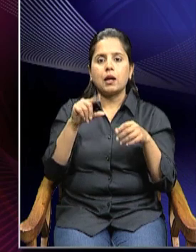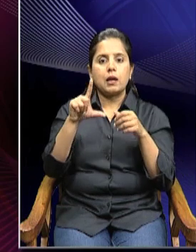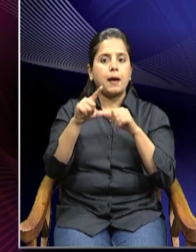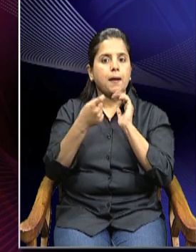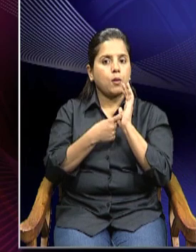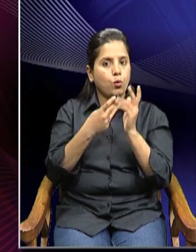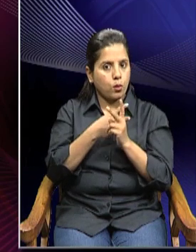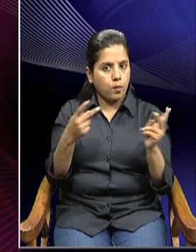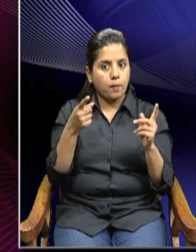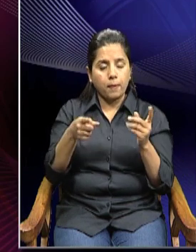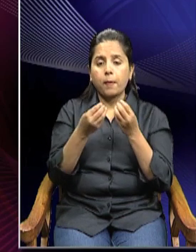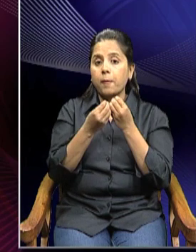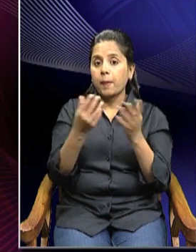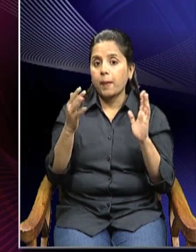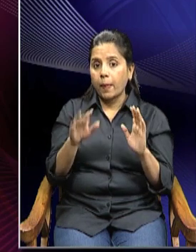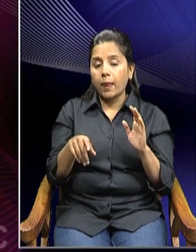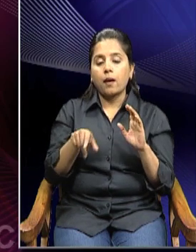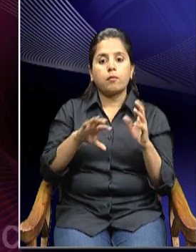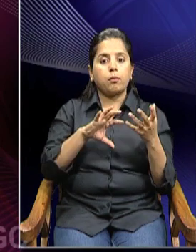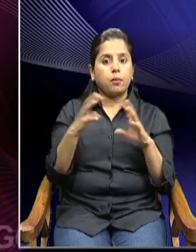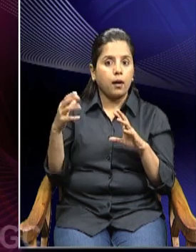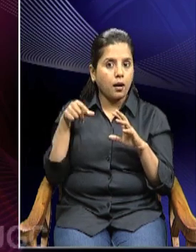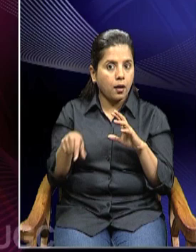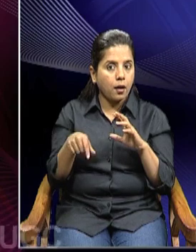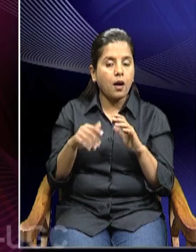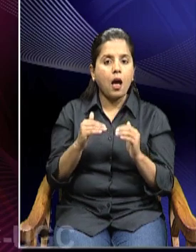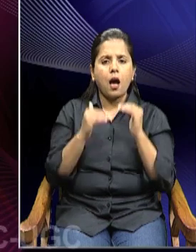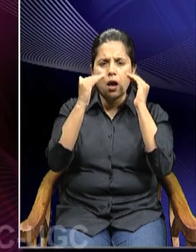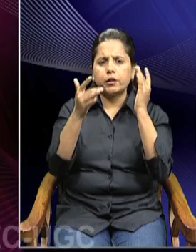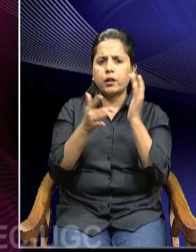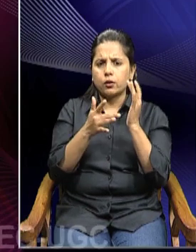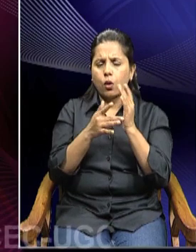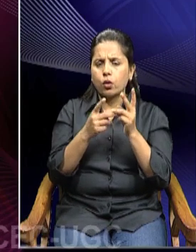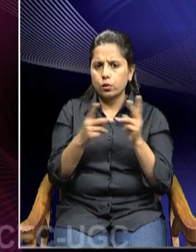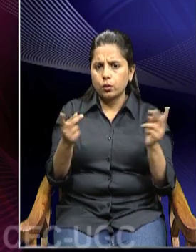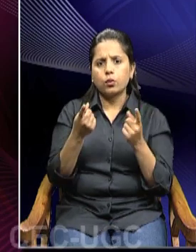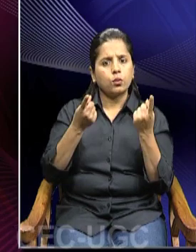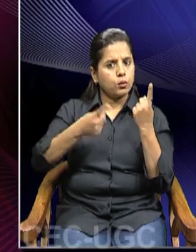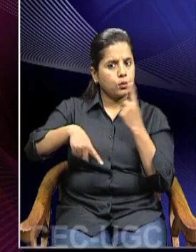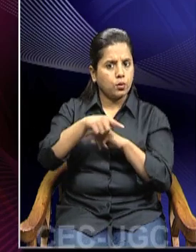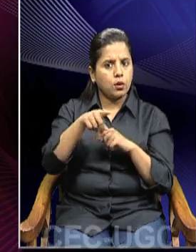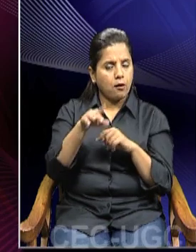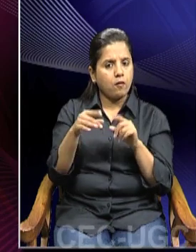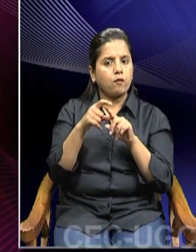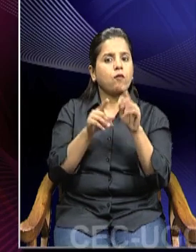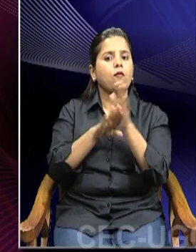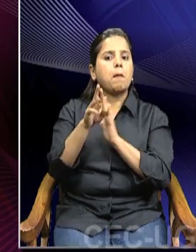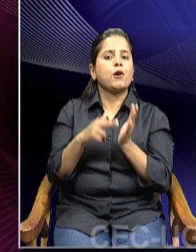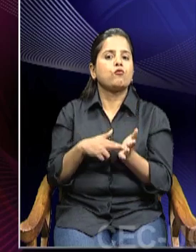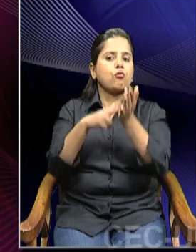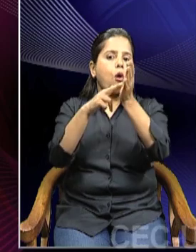in which most of the manufacturing and high technology is with the developed